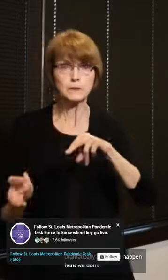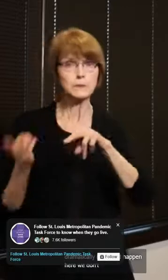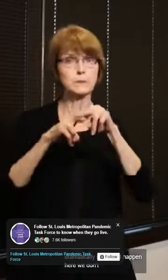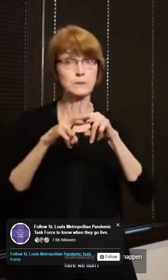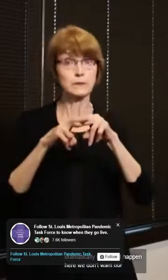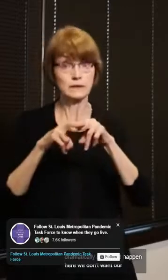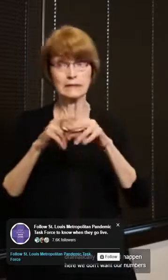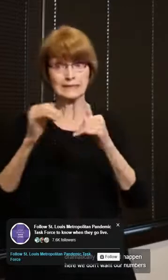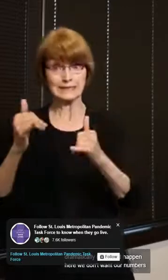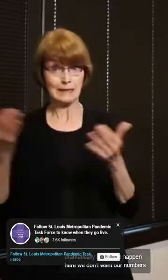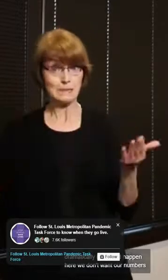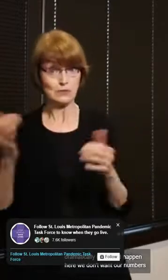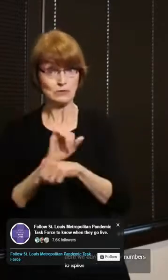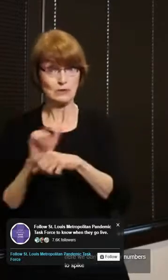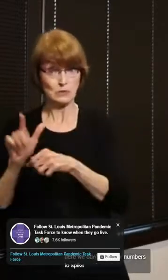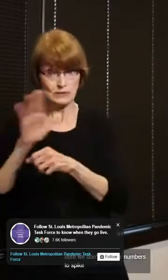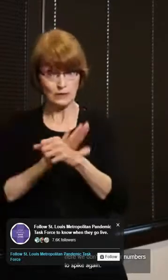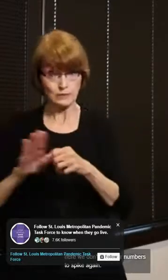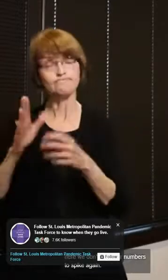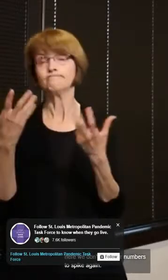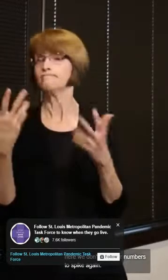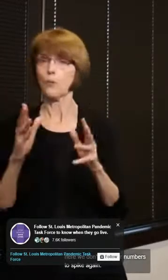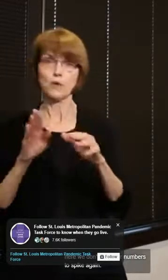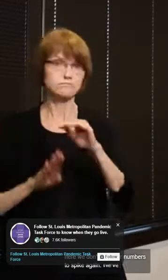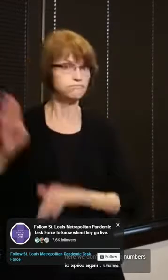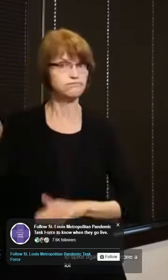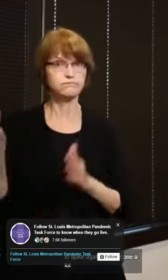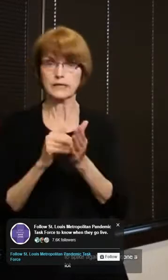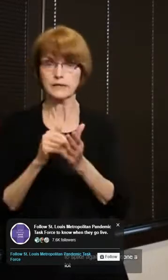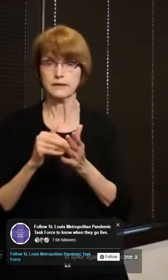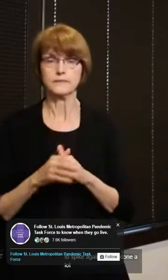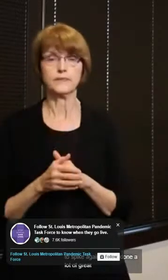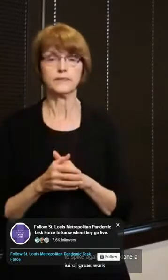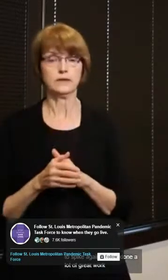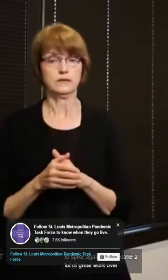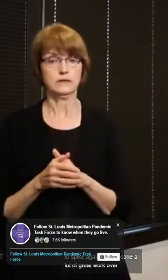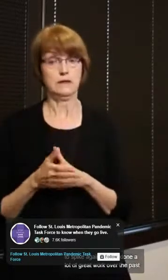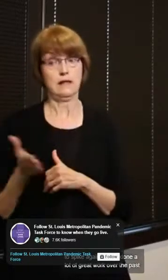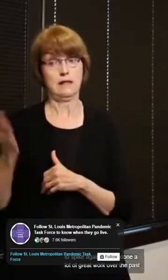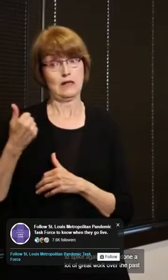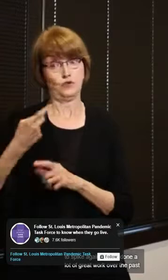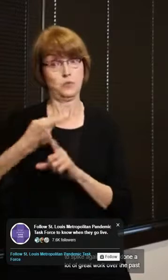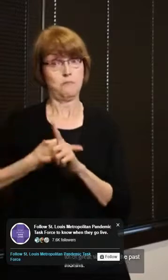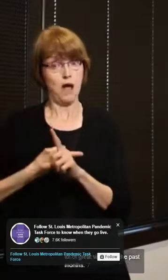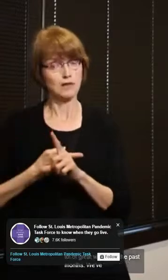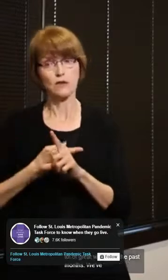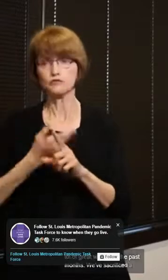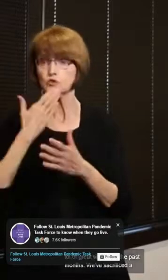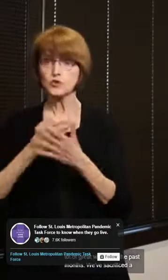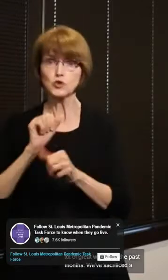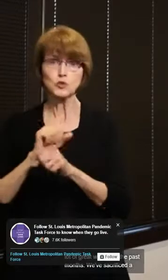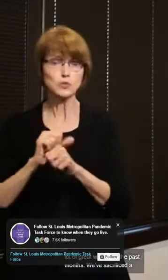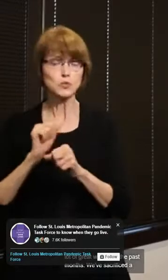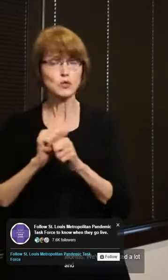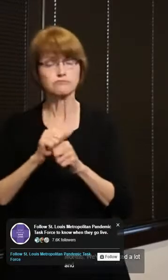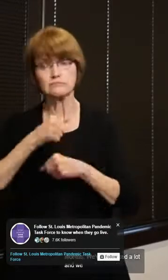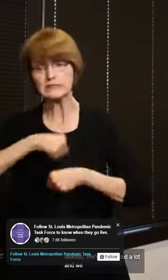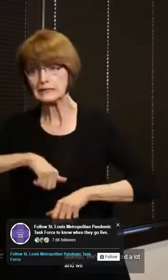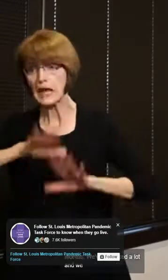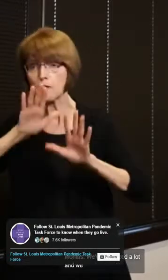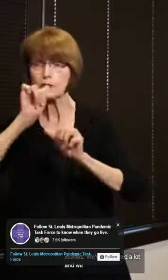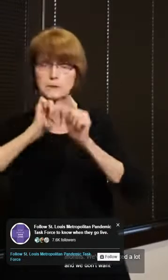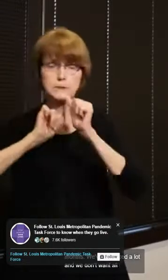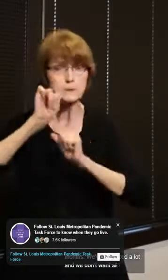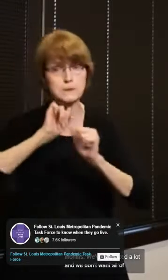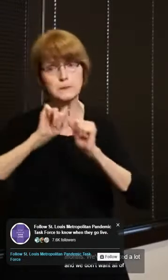don't want our numbers to spike again. We've done a lot of great work over the past months. We've sacrificed a lot, and we don't want